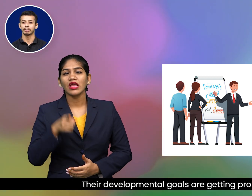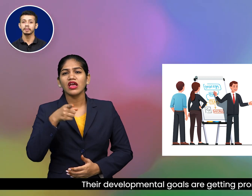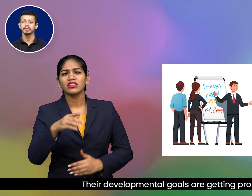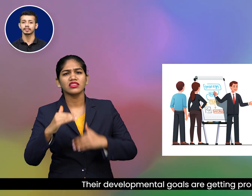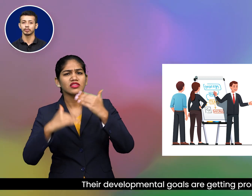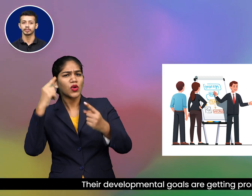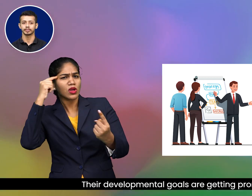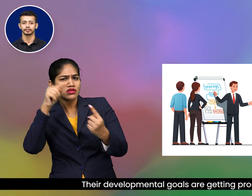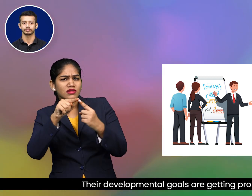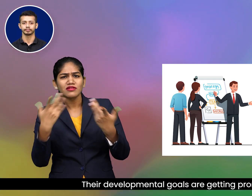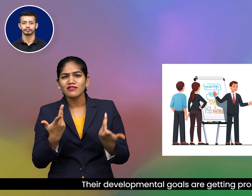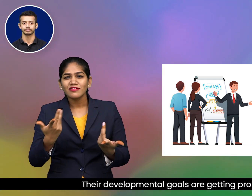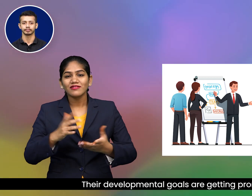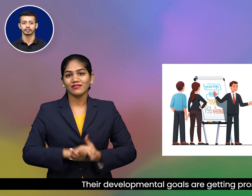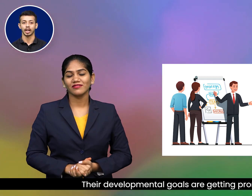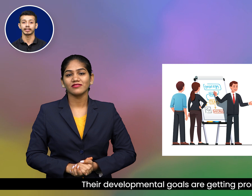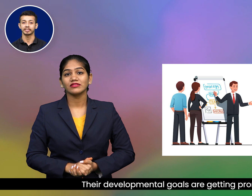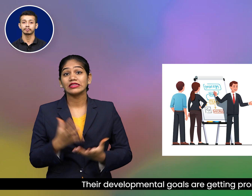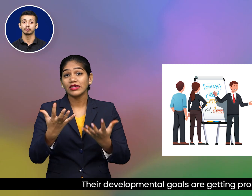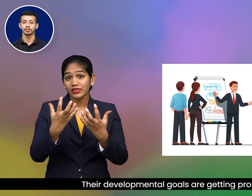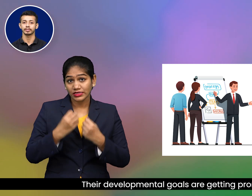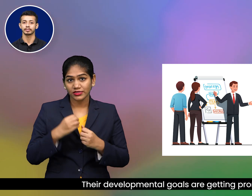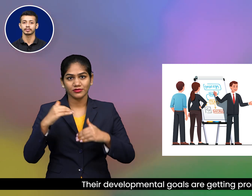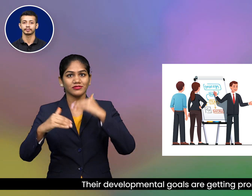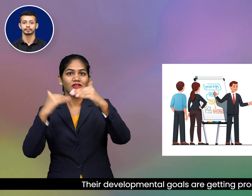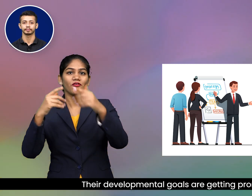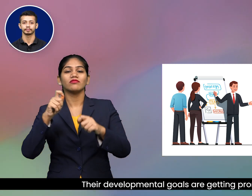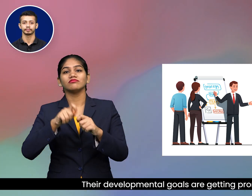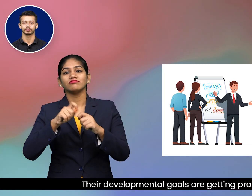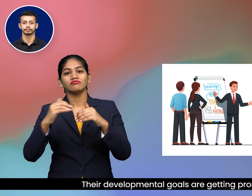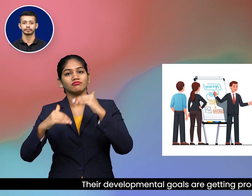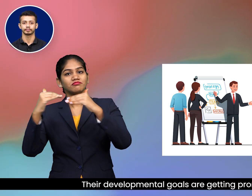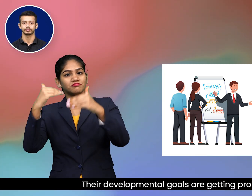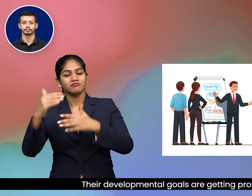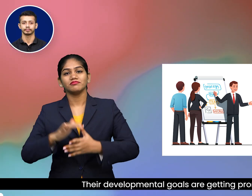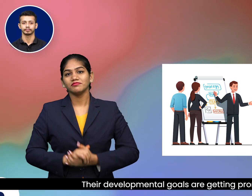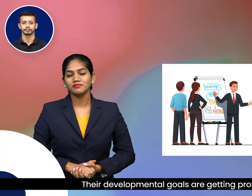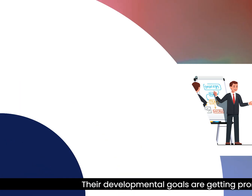Their developmental goals are getting promotions.